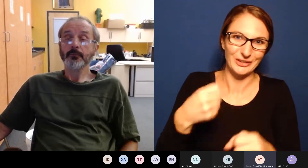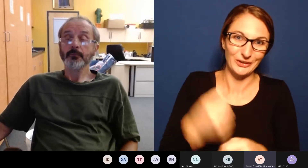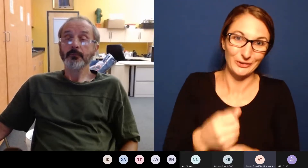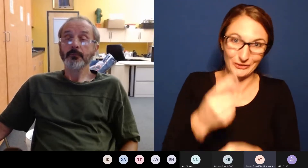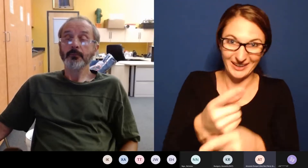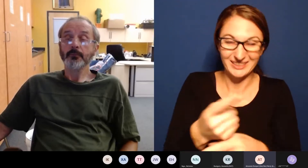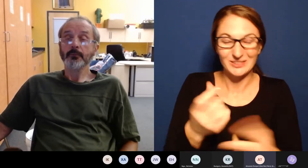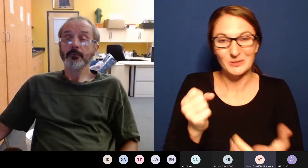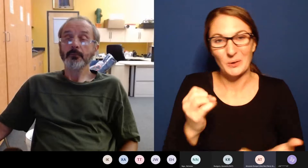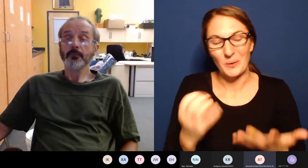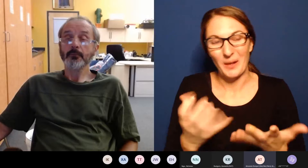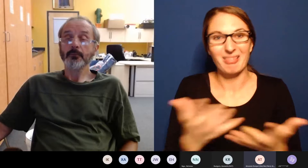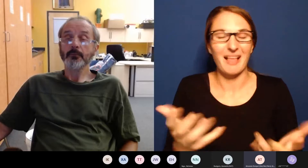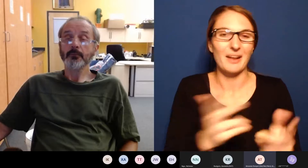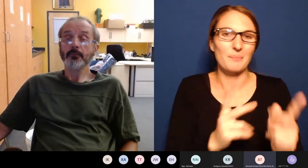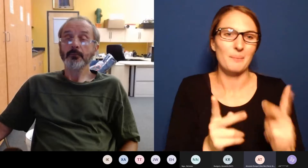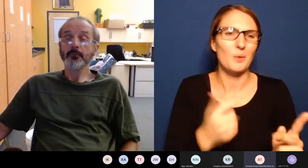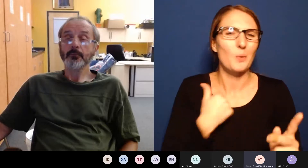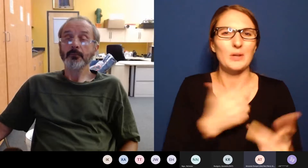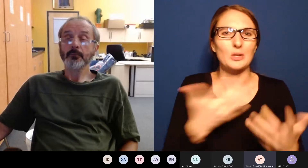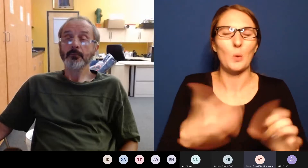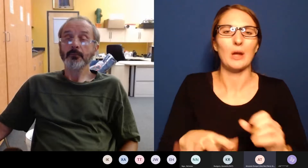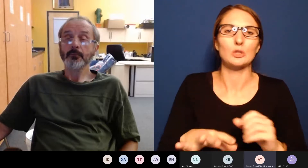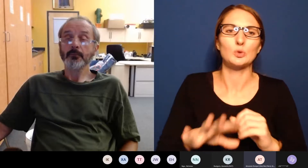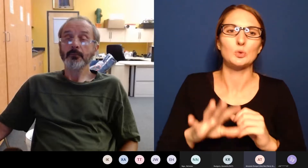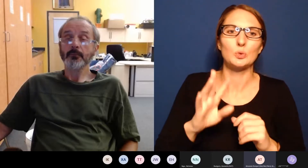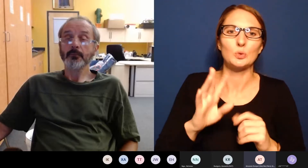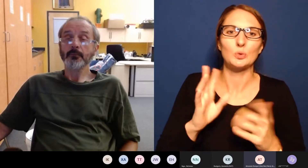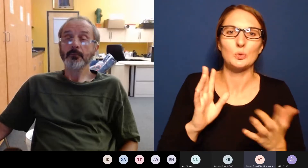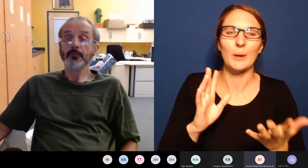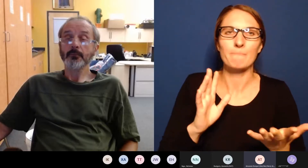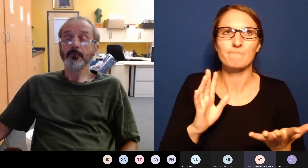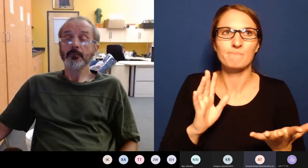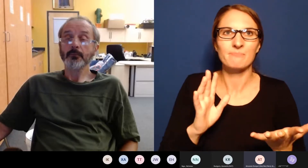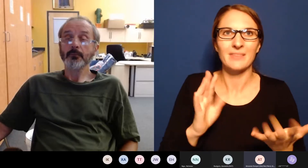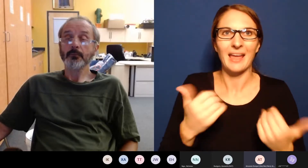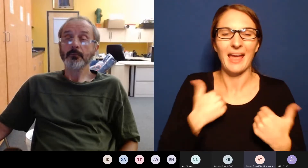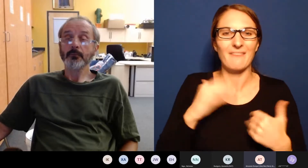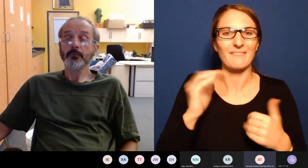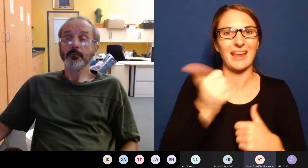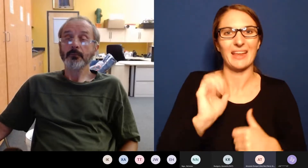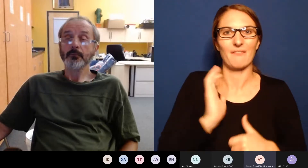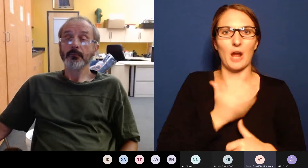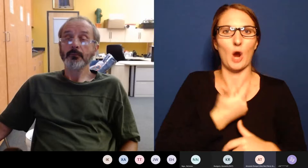a lot of people we don't want to politicize any of our topics.